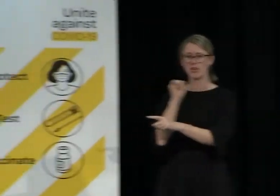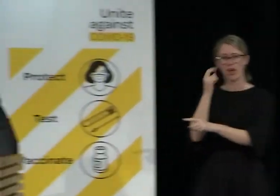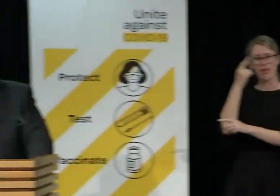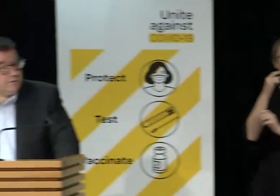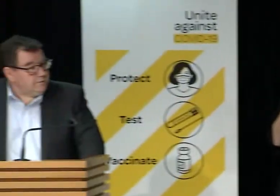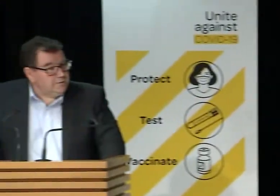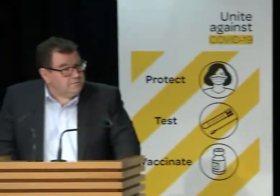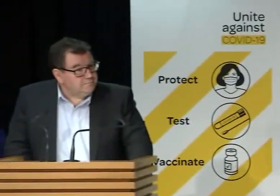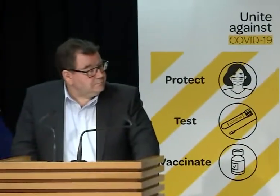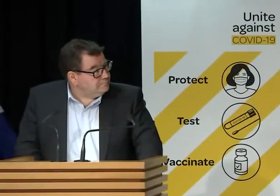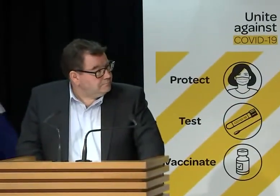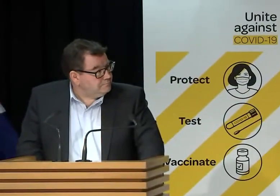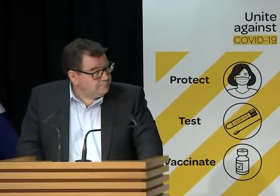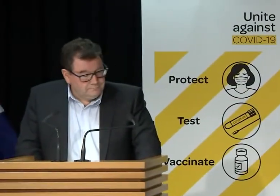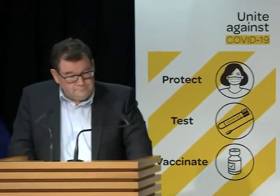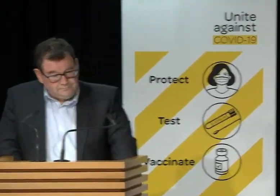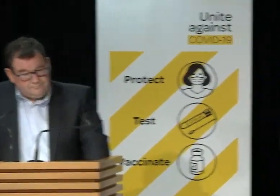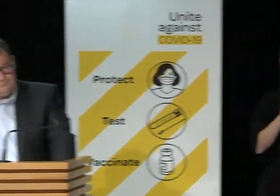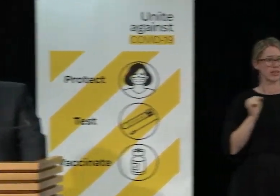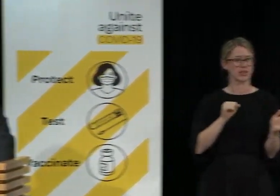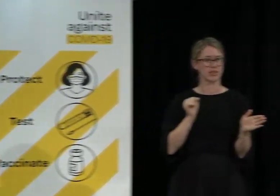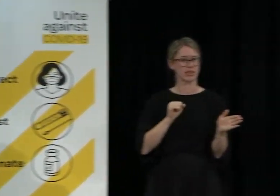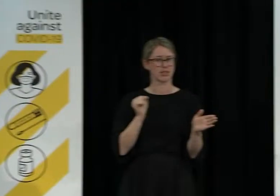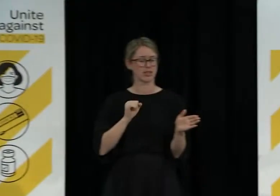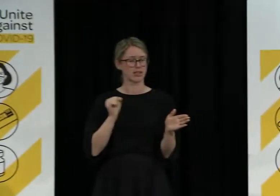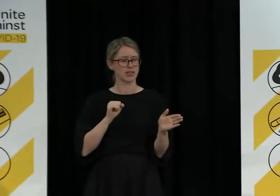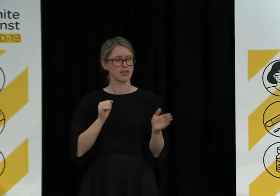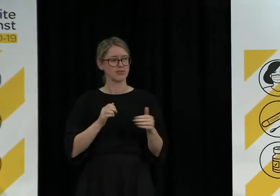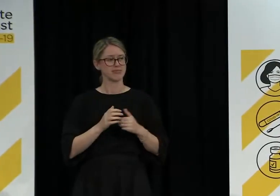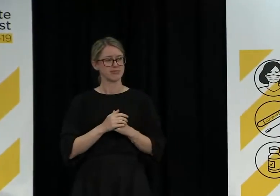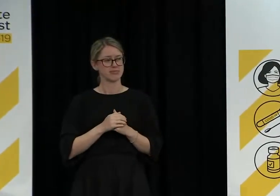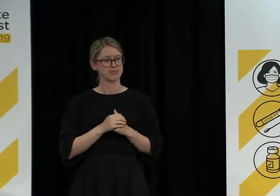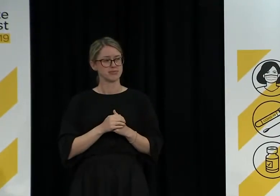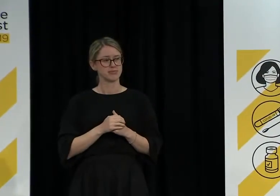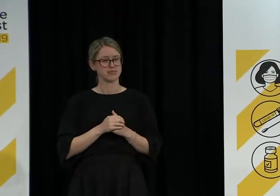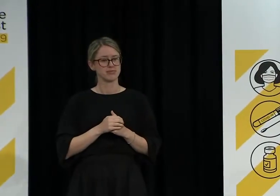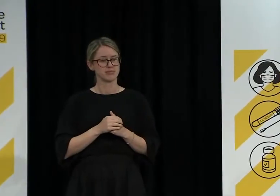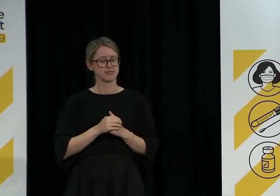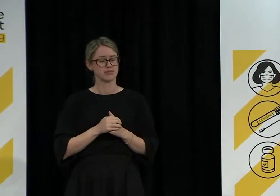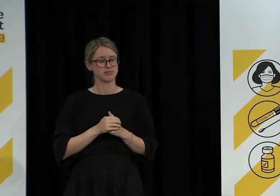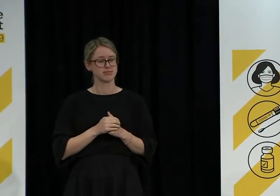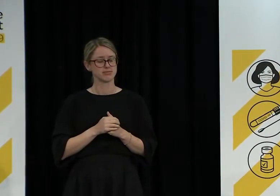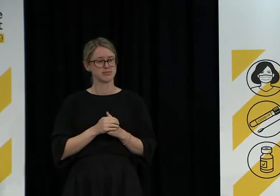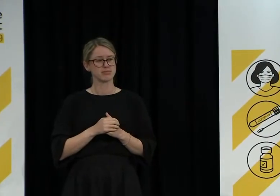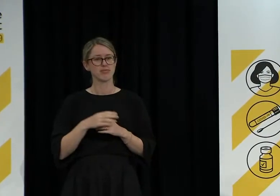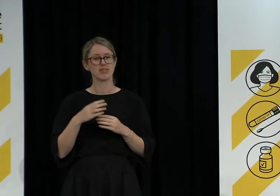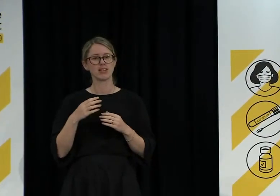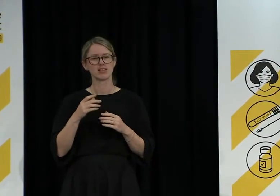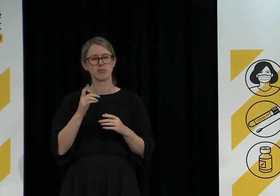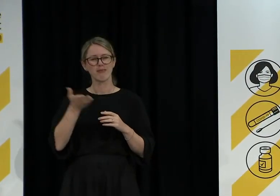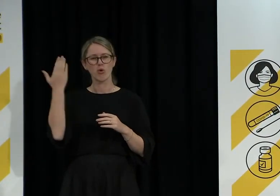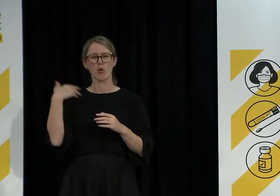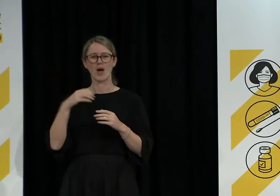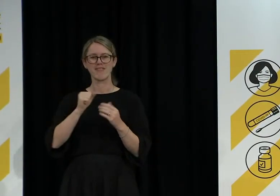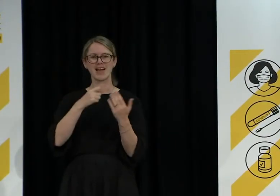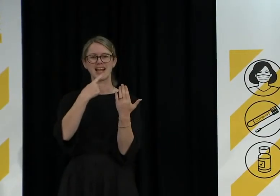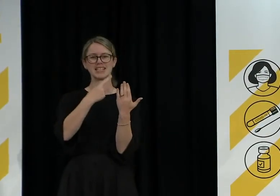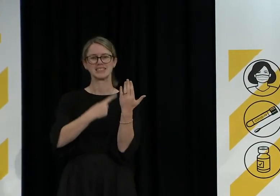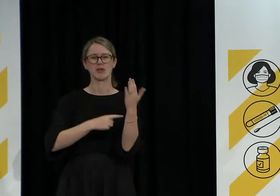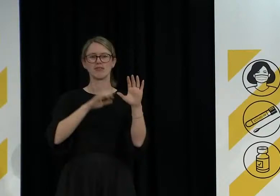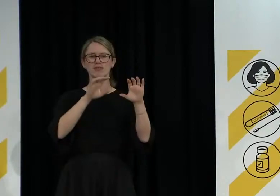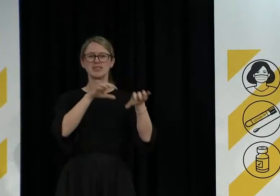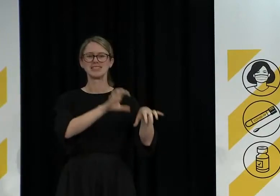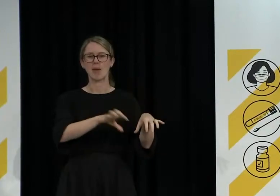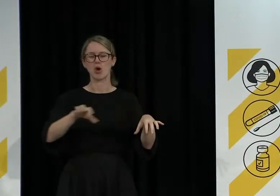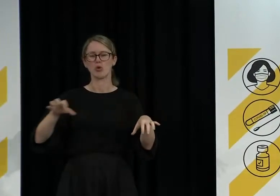aware, it's still going. I think that's right. I think, and that's also where some of the suburbs that drop off is because there hasn't been anything